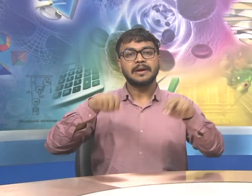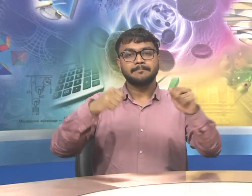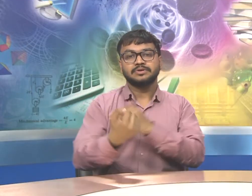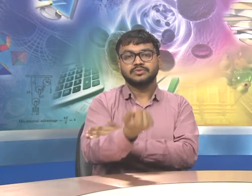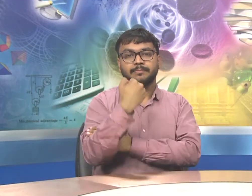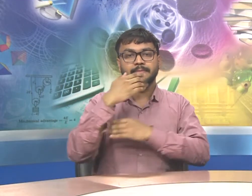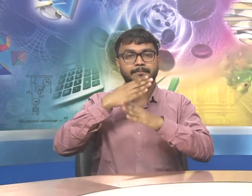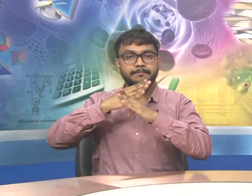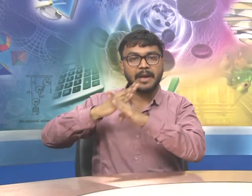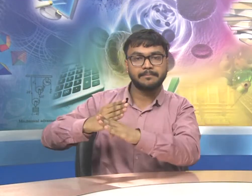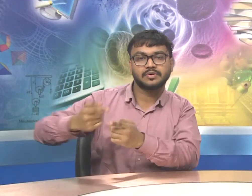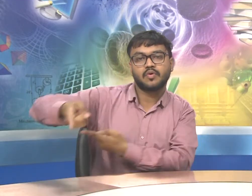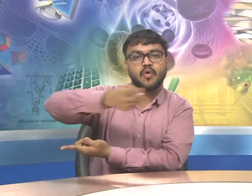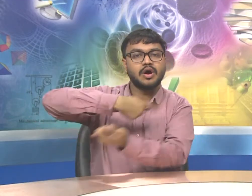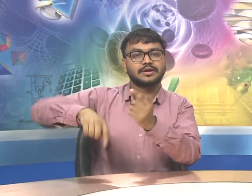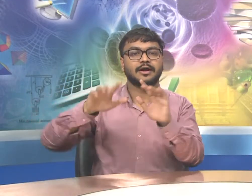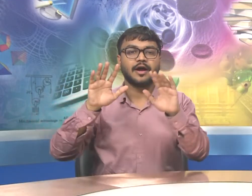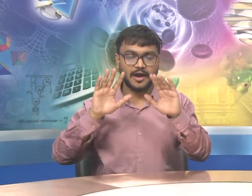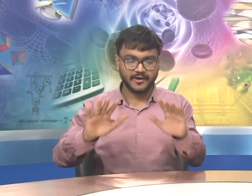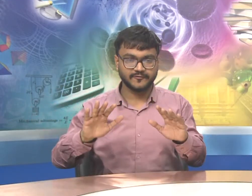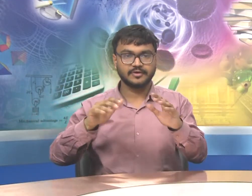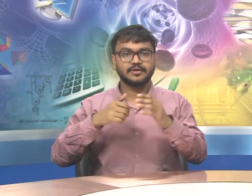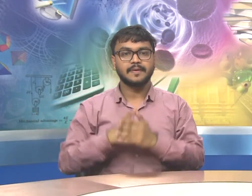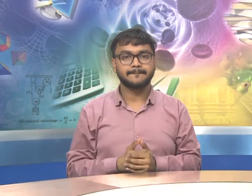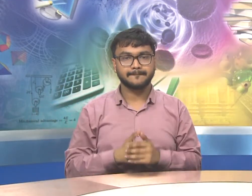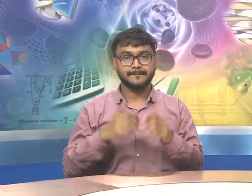so that public interest may be protected.